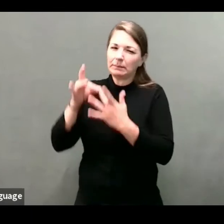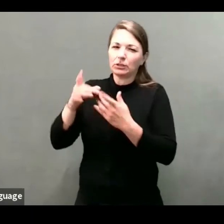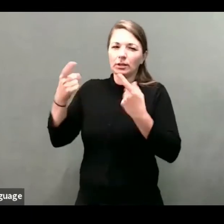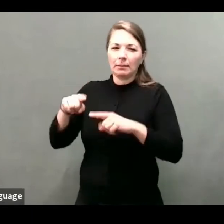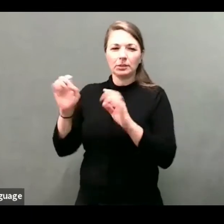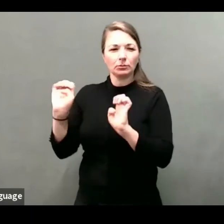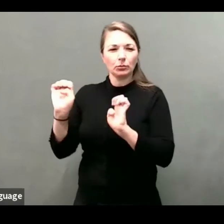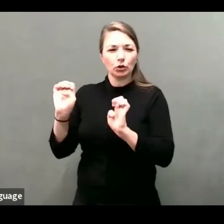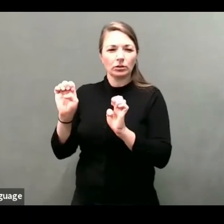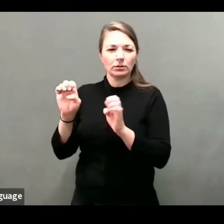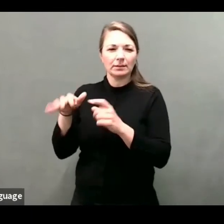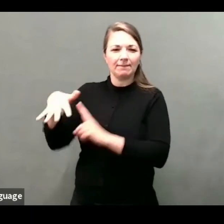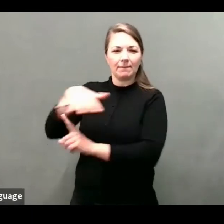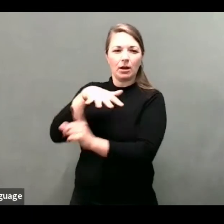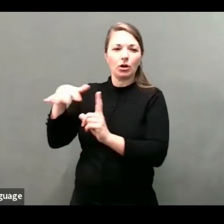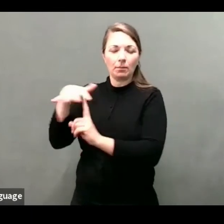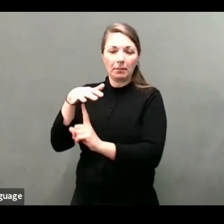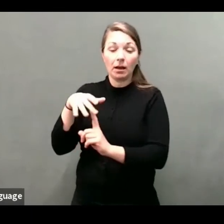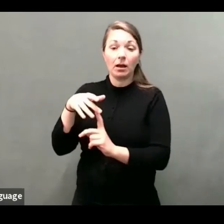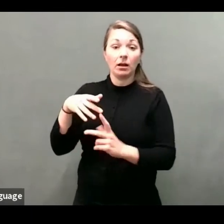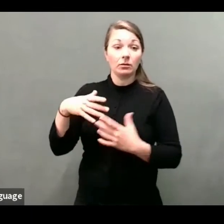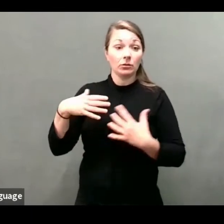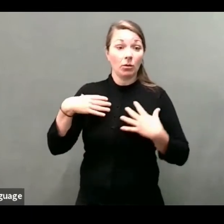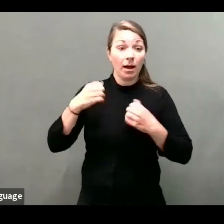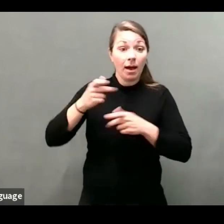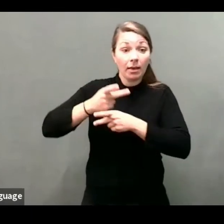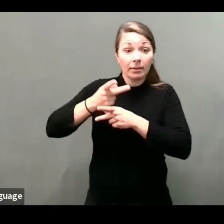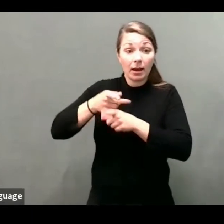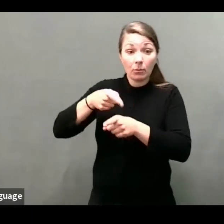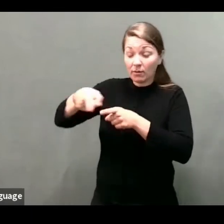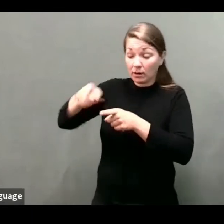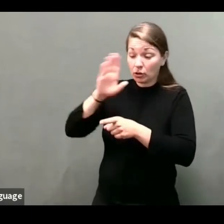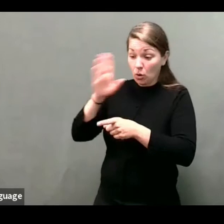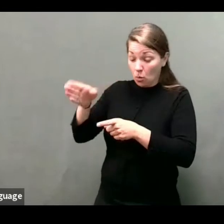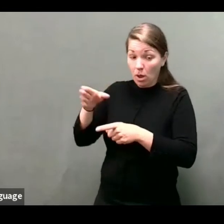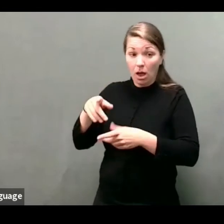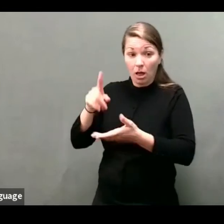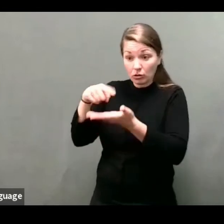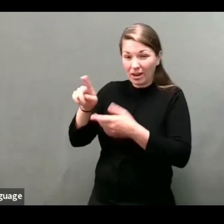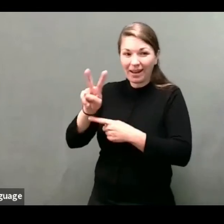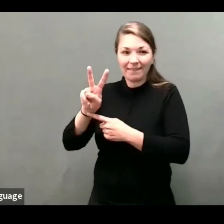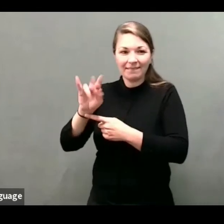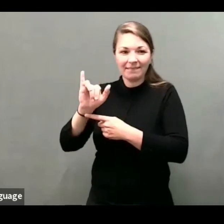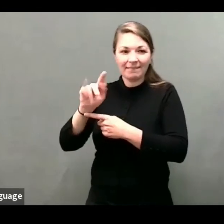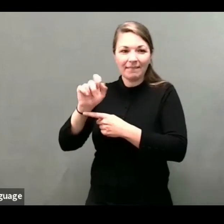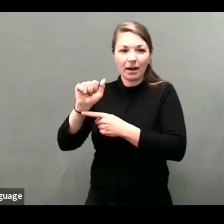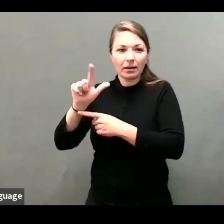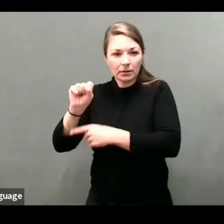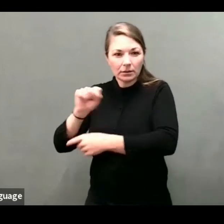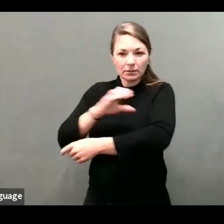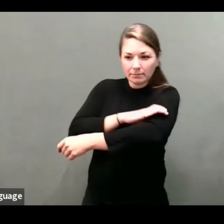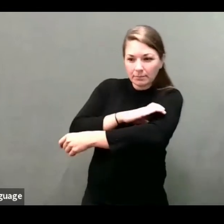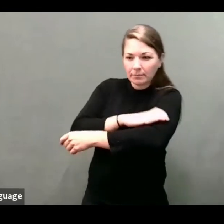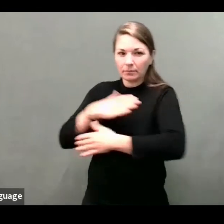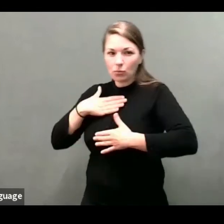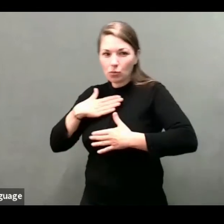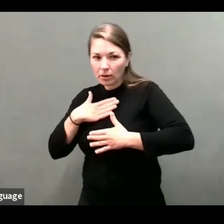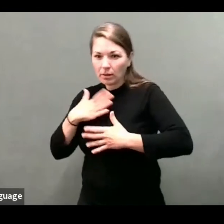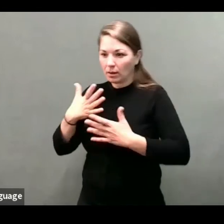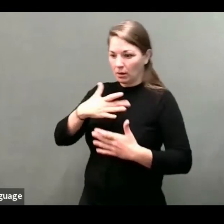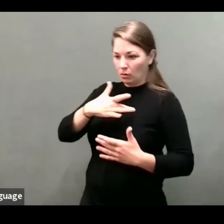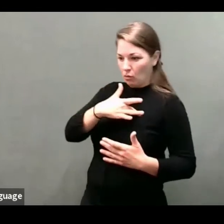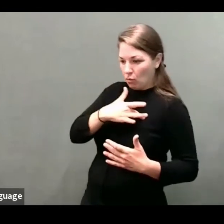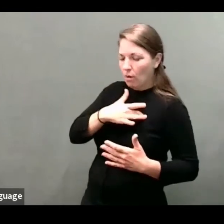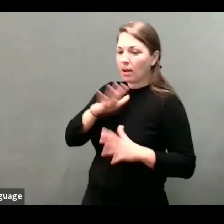professionals will take that patient's vital signs and talk to them about what brought them in that day. And triage specifically refers to the